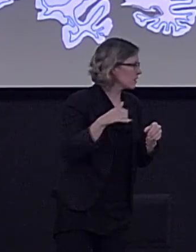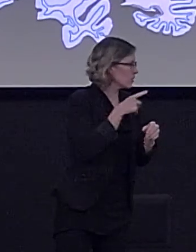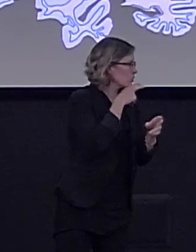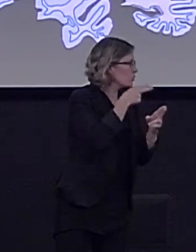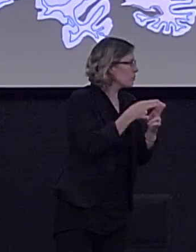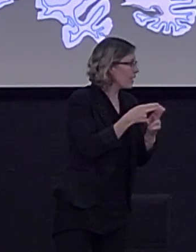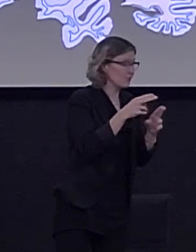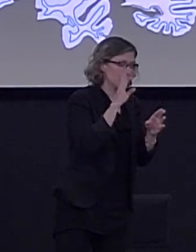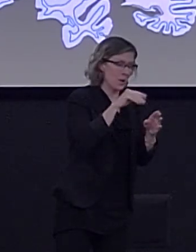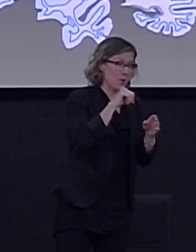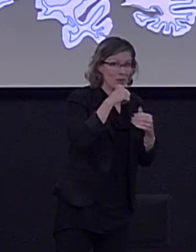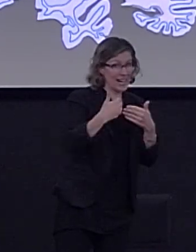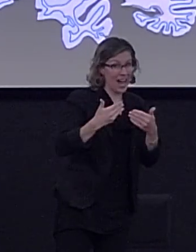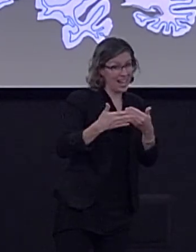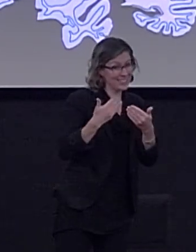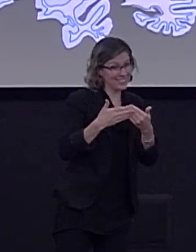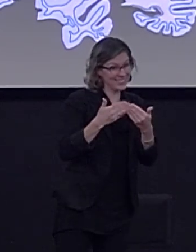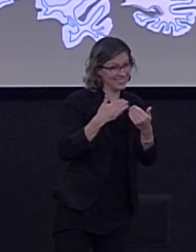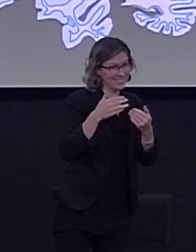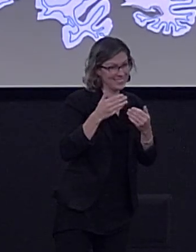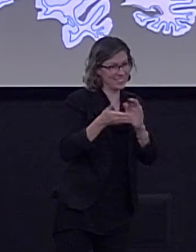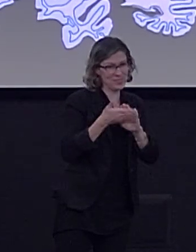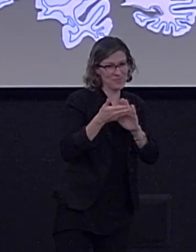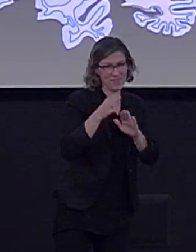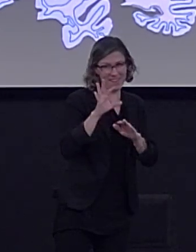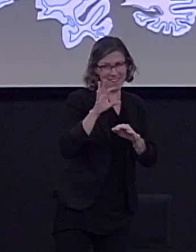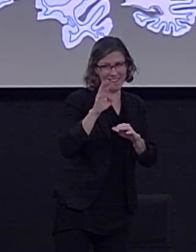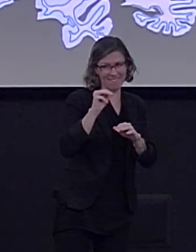It's not easy to do, but